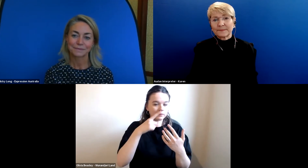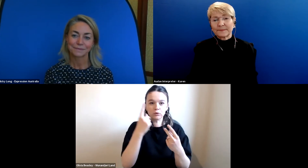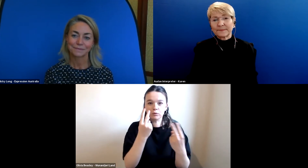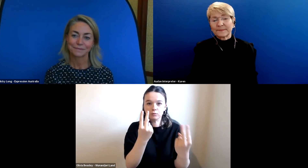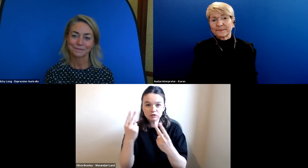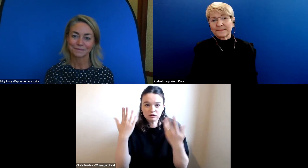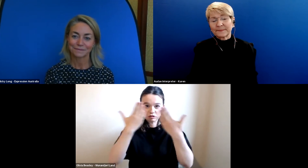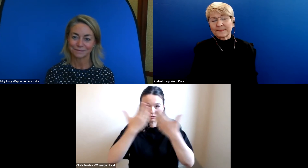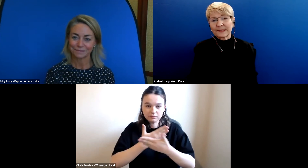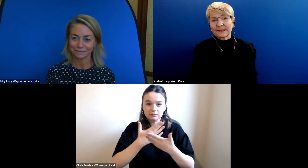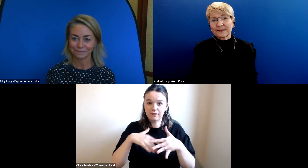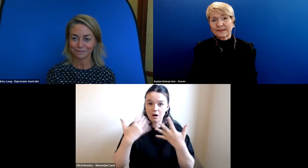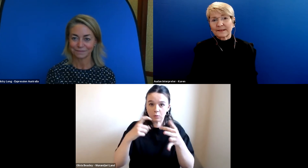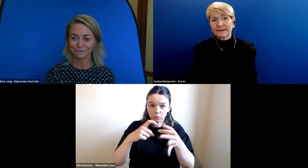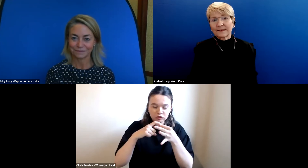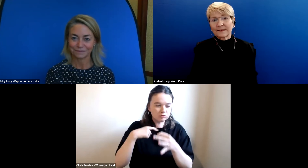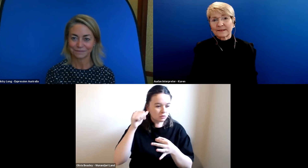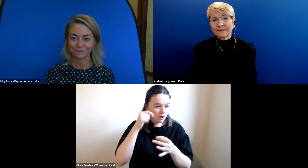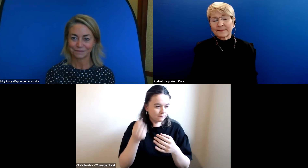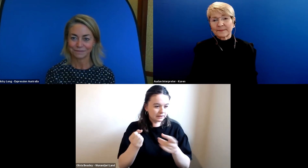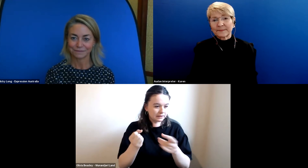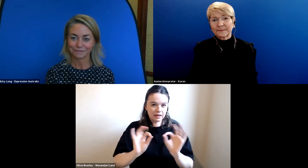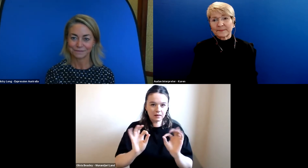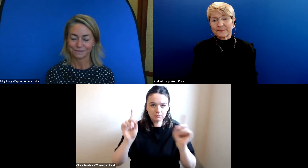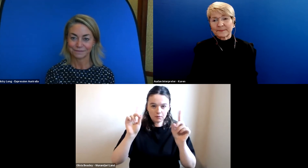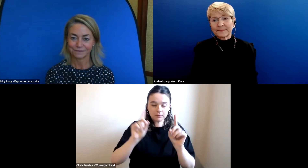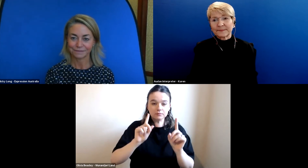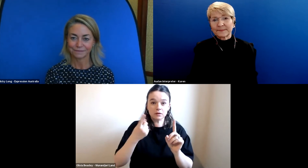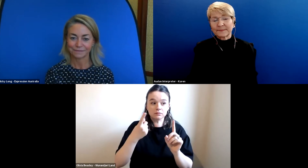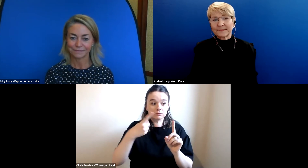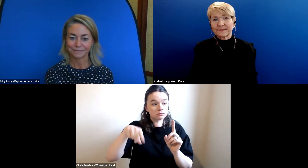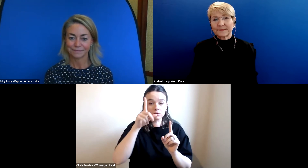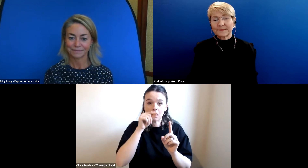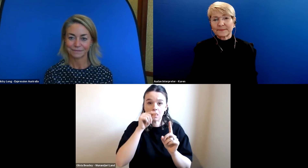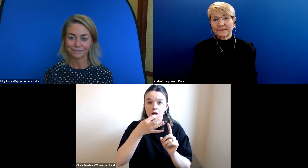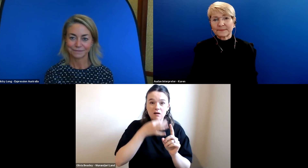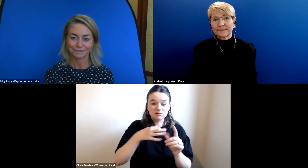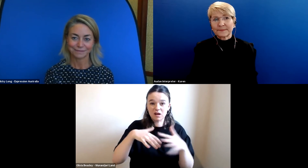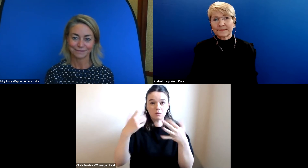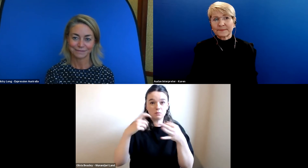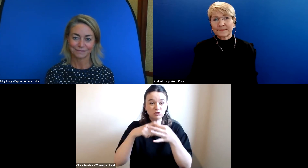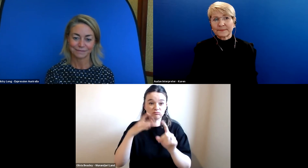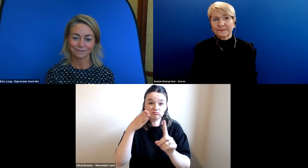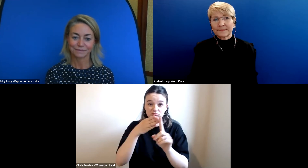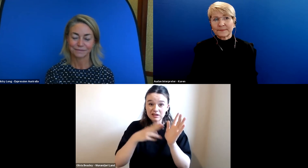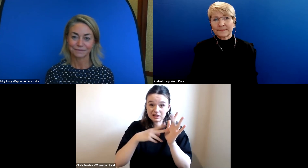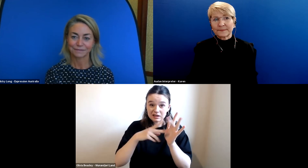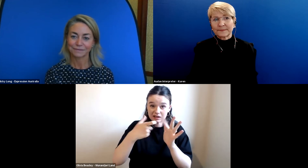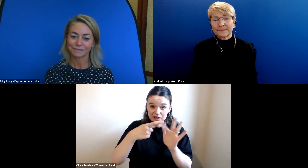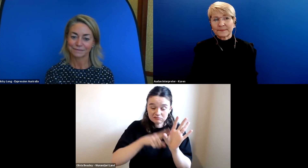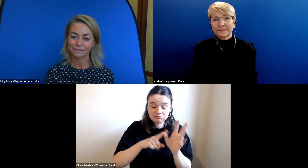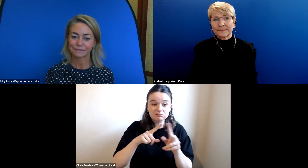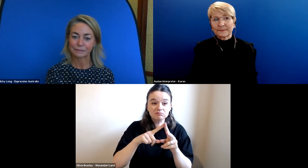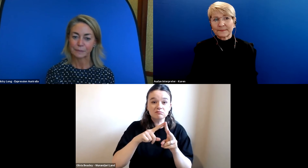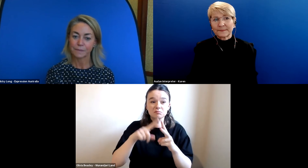So now I'd like to ask everybody who's tuning in this evening if they have any questions. I know nothing has come through at the moment, but I'd just like to